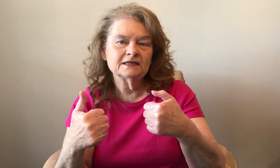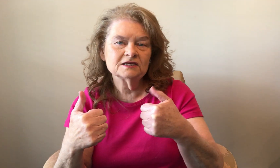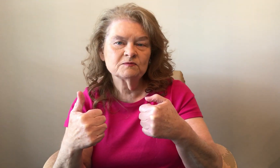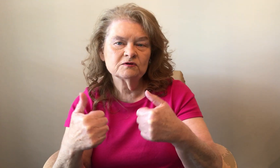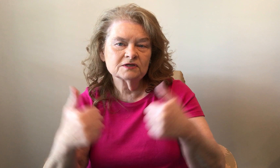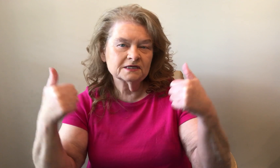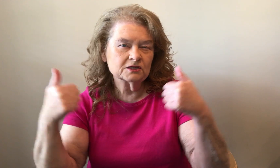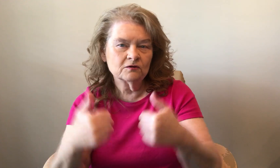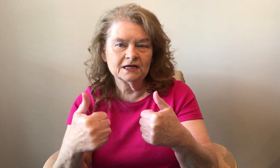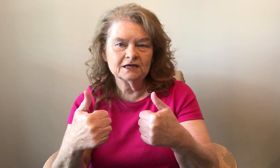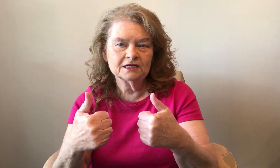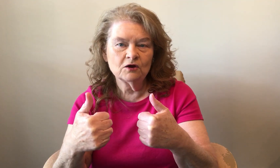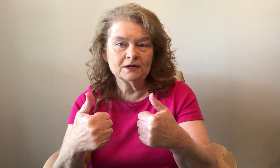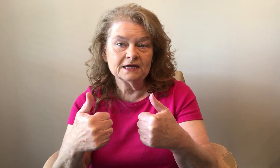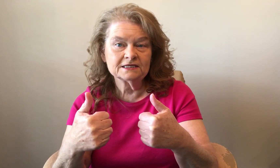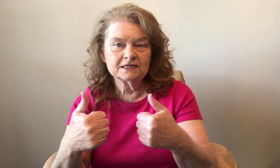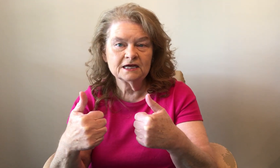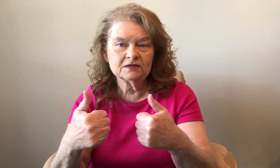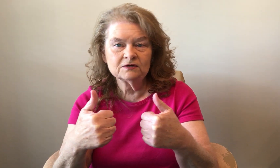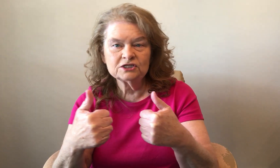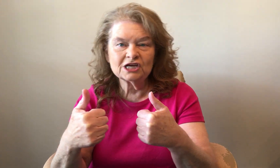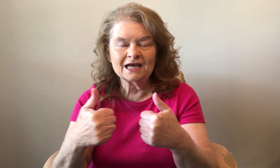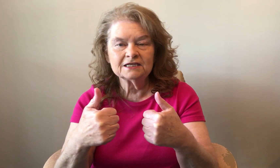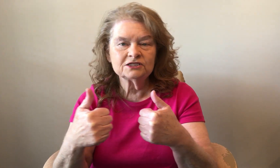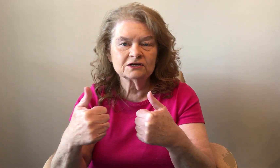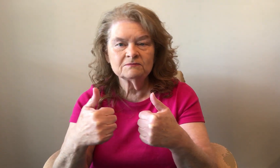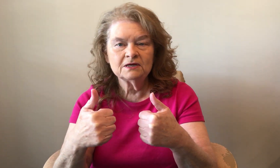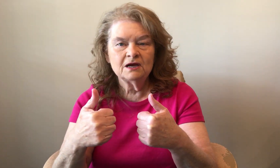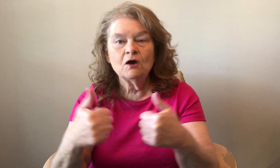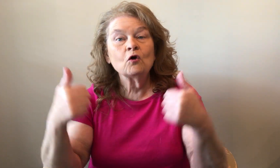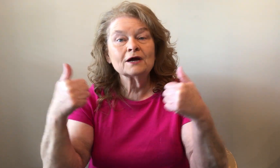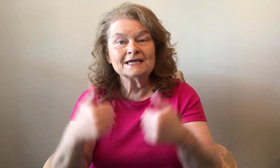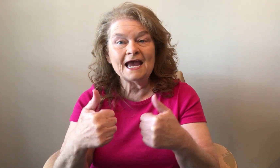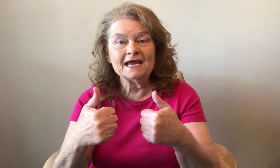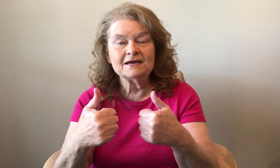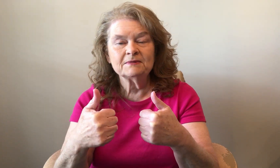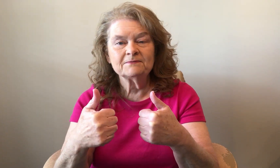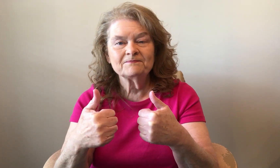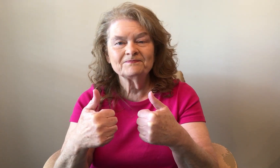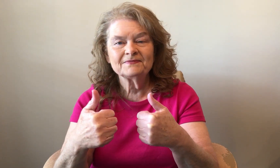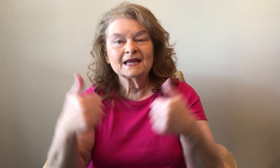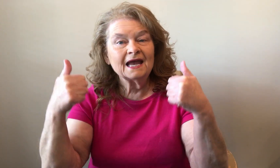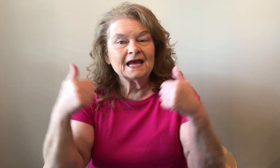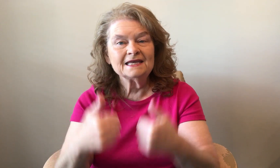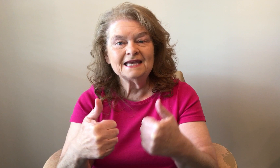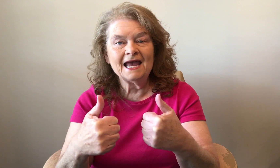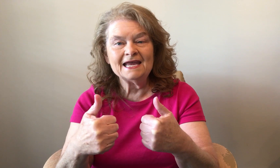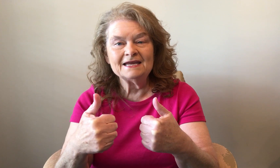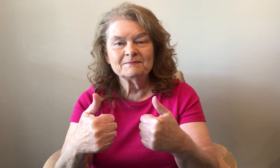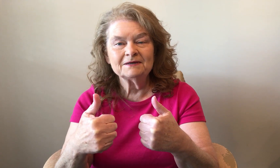this person is going to go against the other one, challenge them, or game. Game.